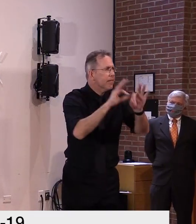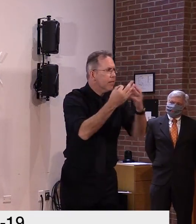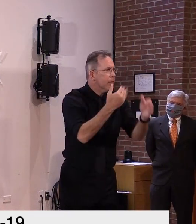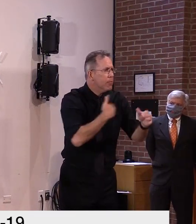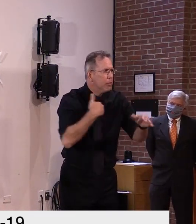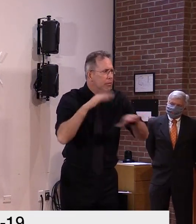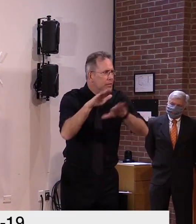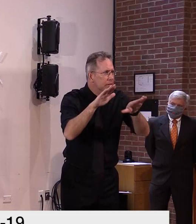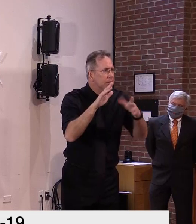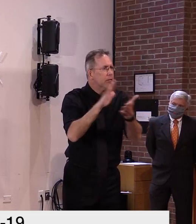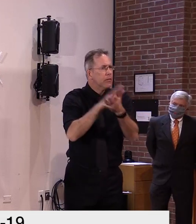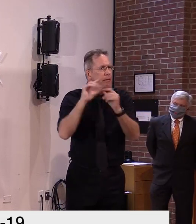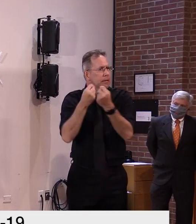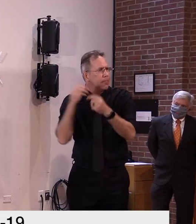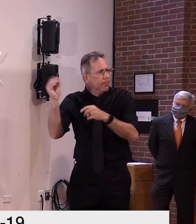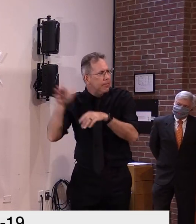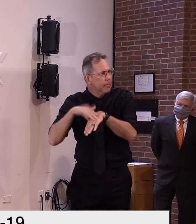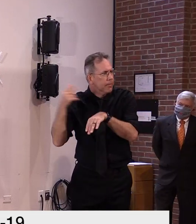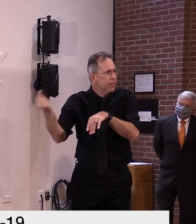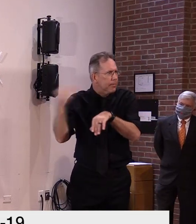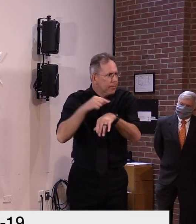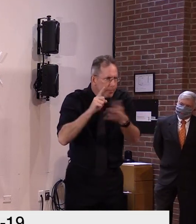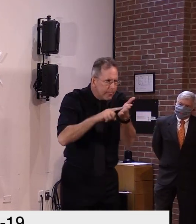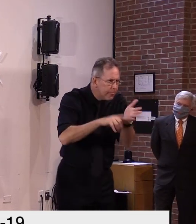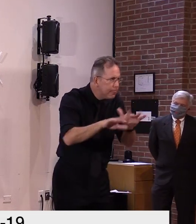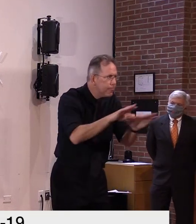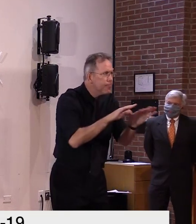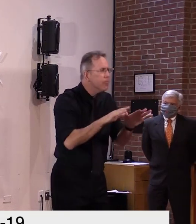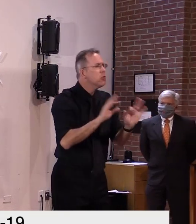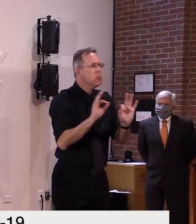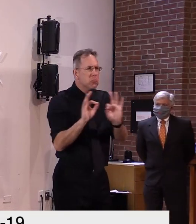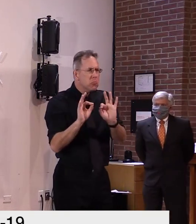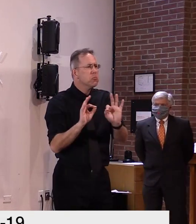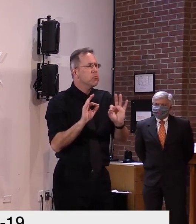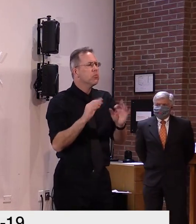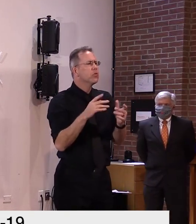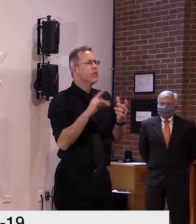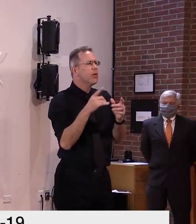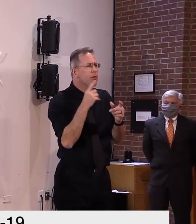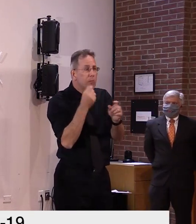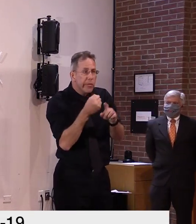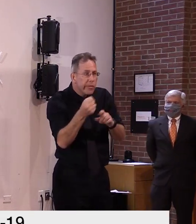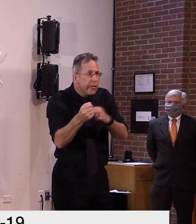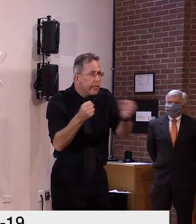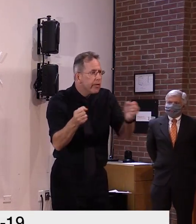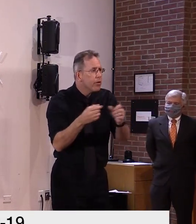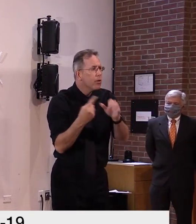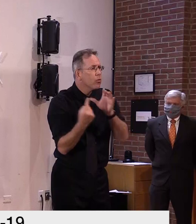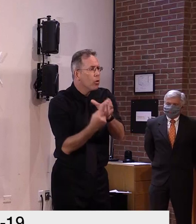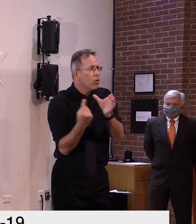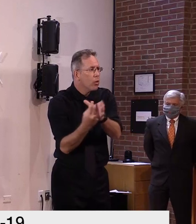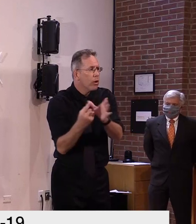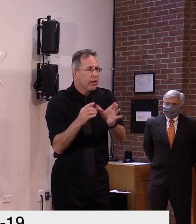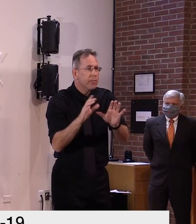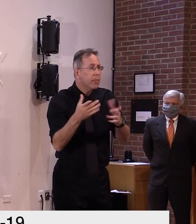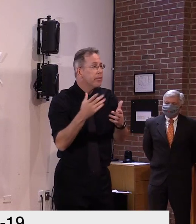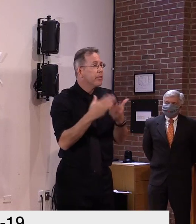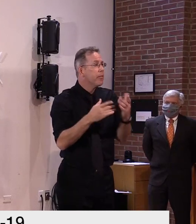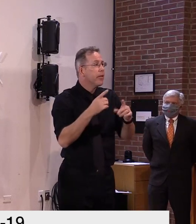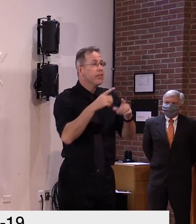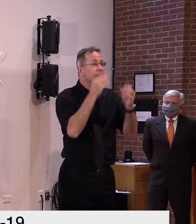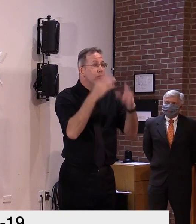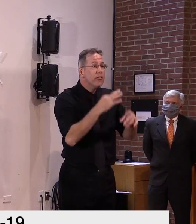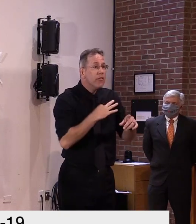were too many teachers that were quarantined and couldn't possibly do their jobs effectively in the